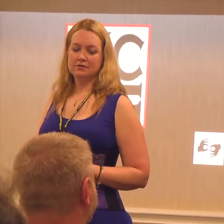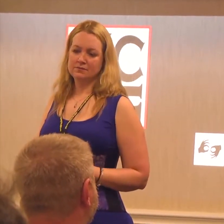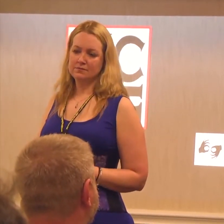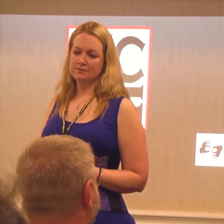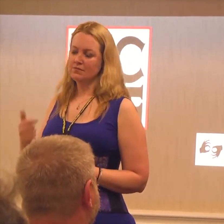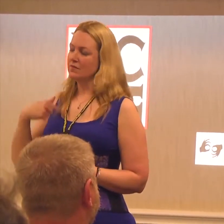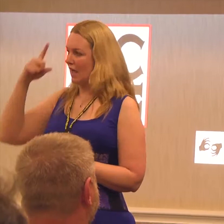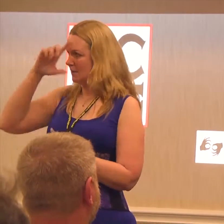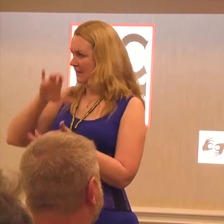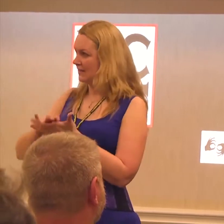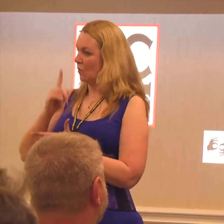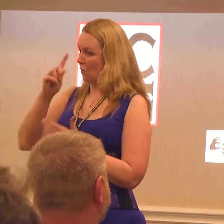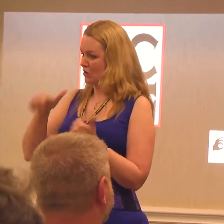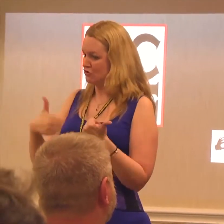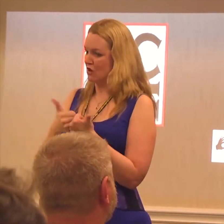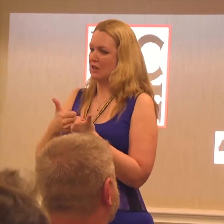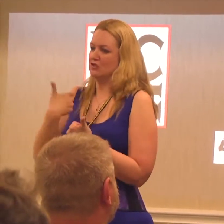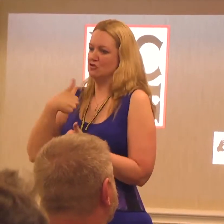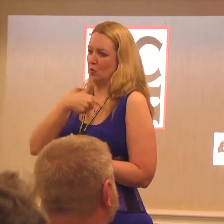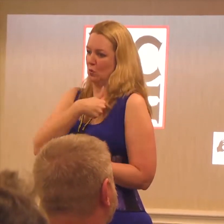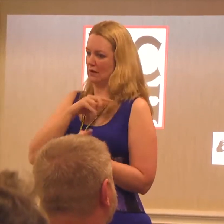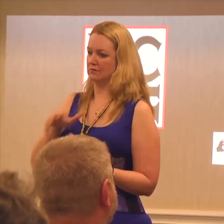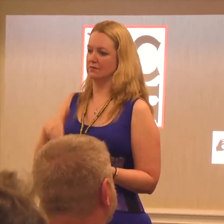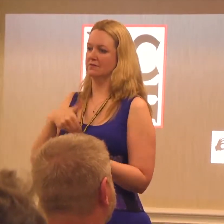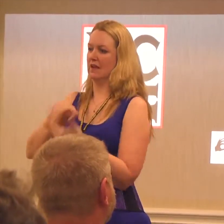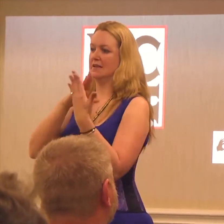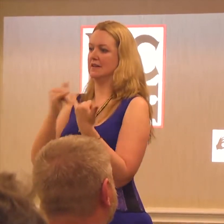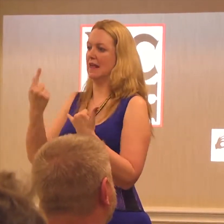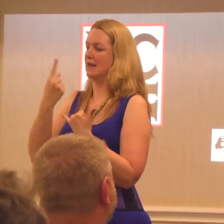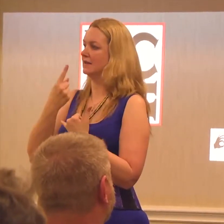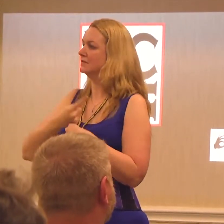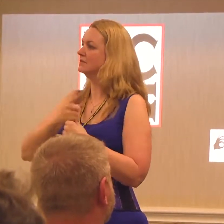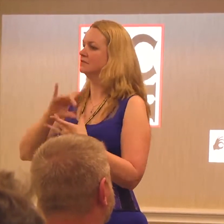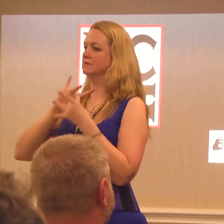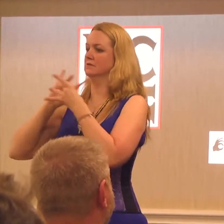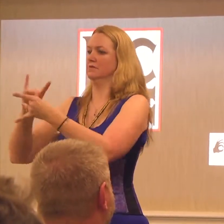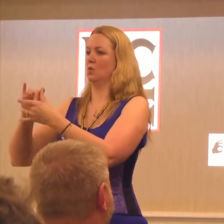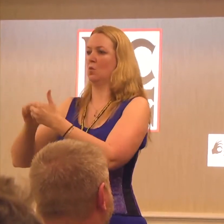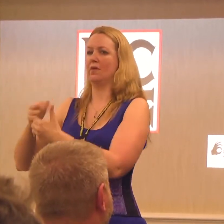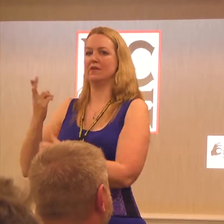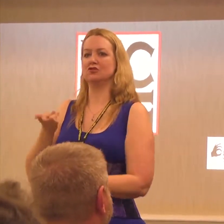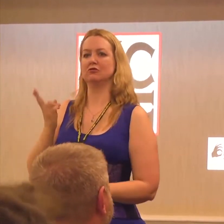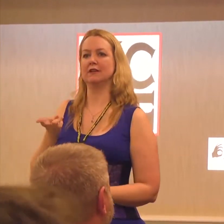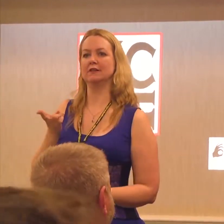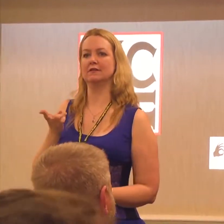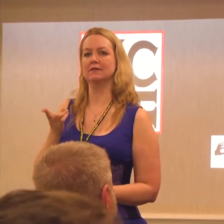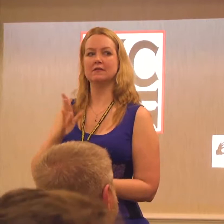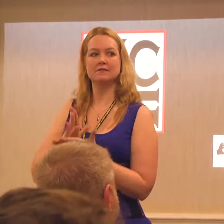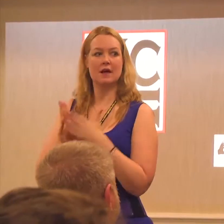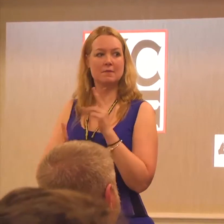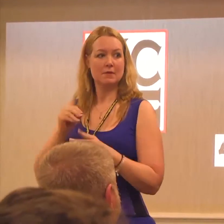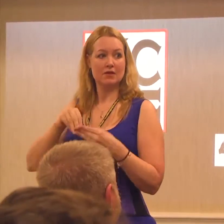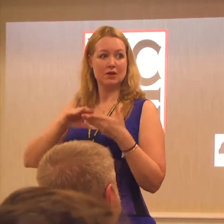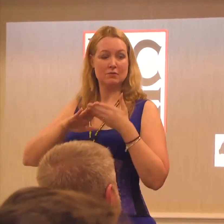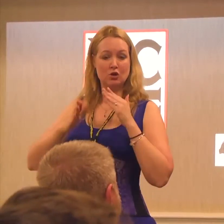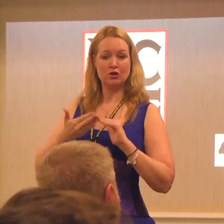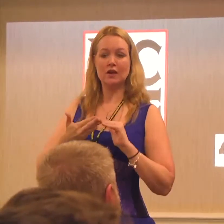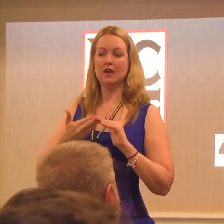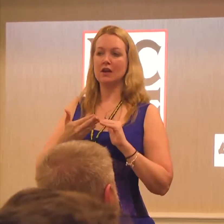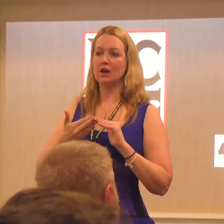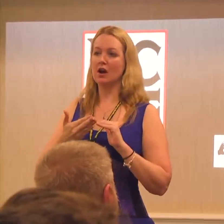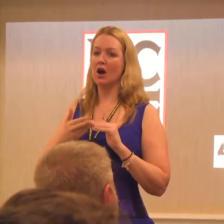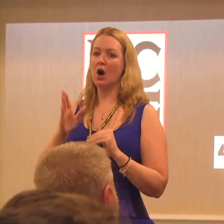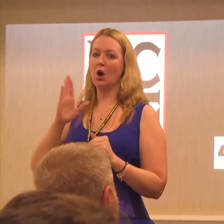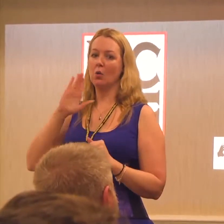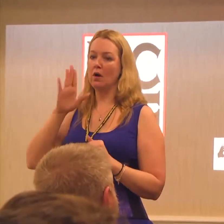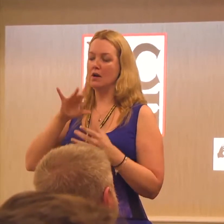I believe one of the biggest challenges we face today is tied to history. Some individuals in our community would seek to dismantle